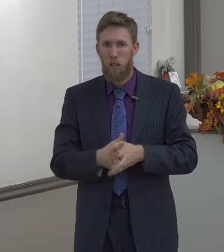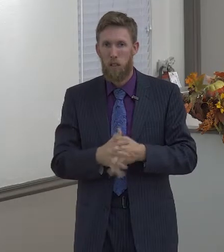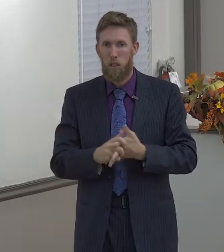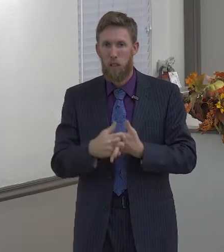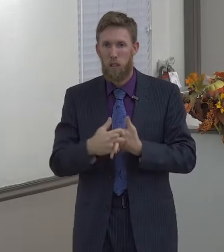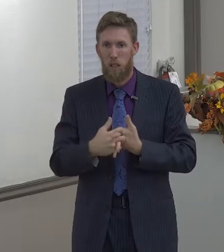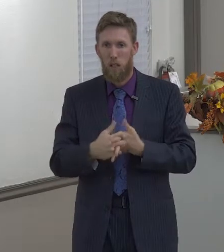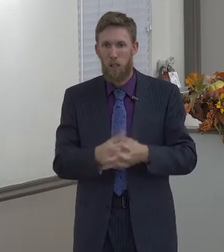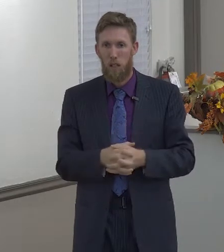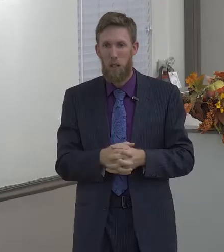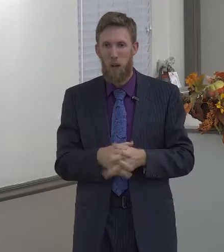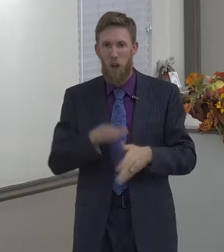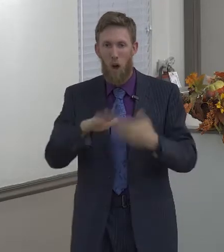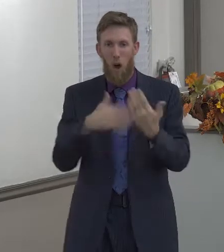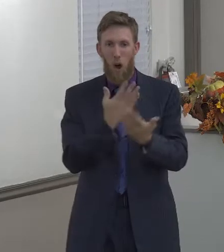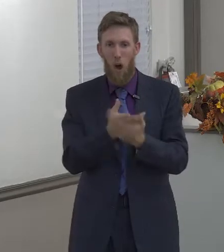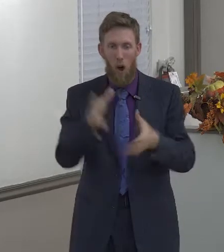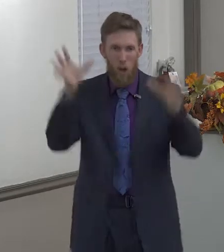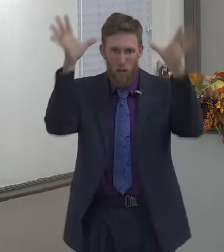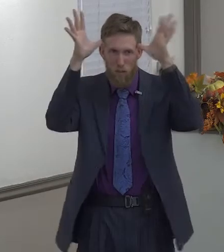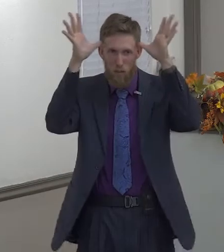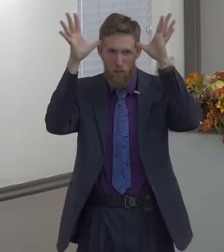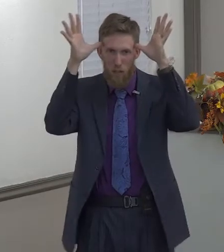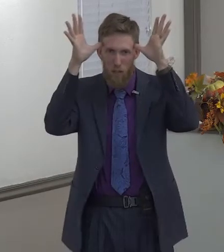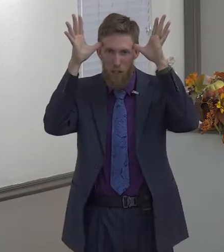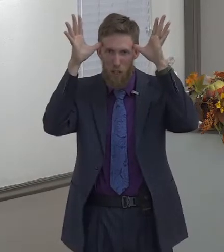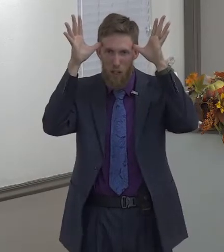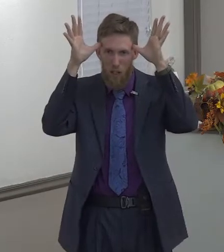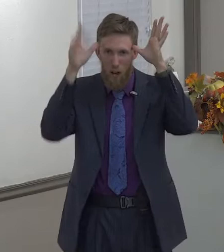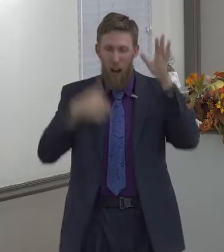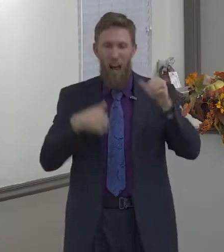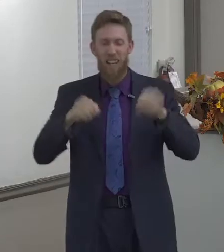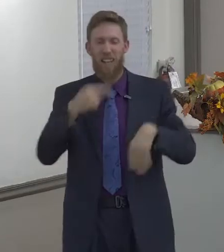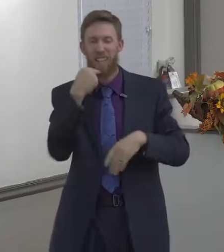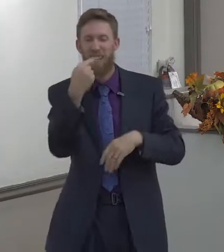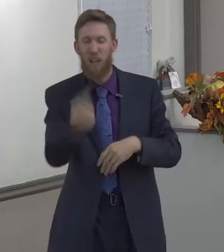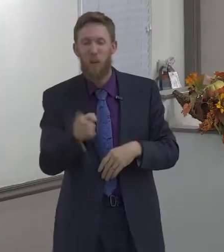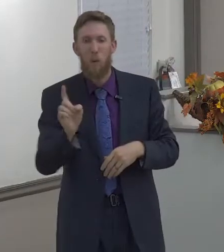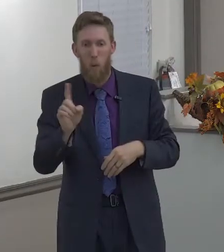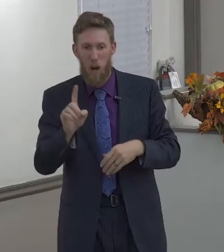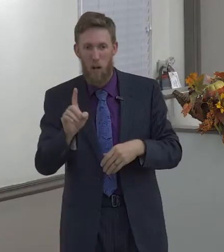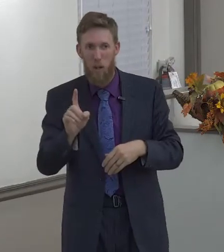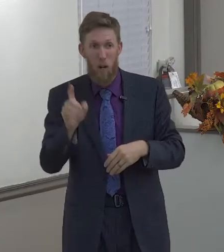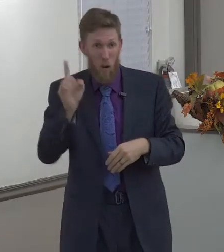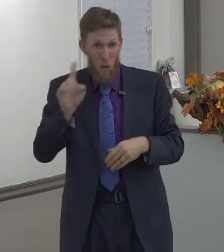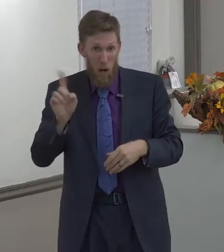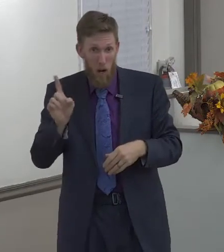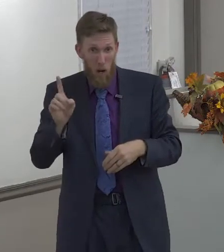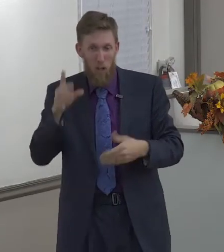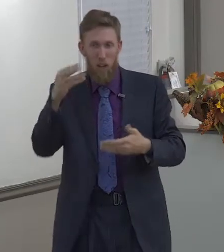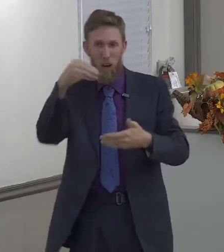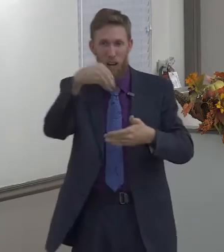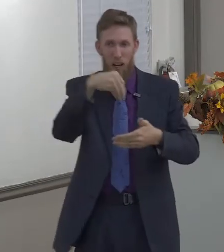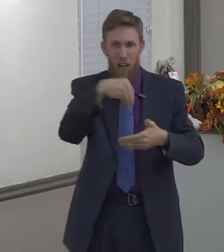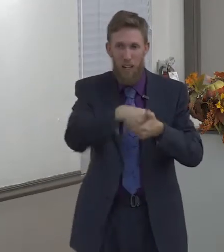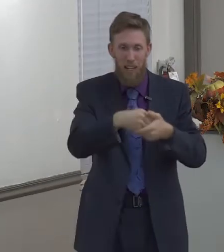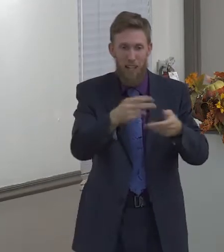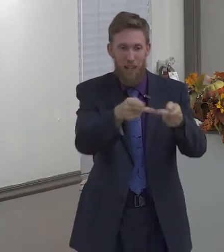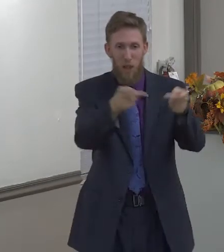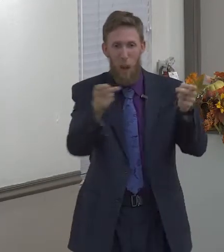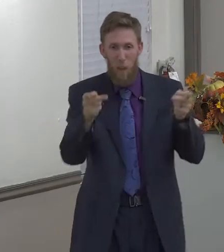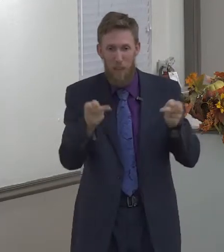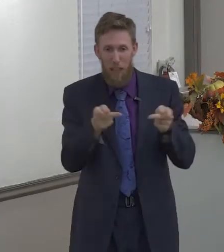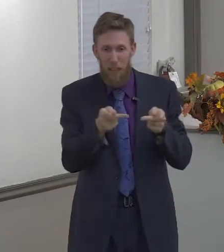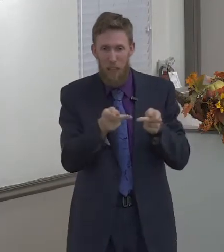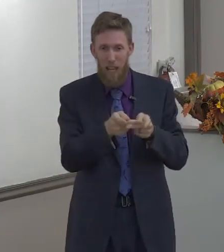there. Neil, am I right? They know where to find private property. You say, what's the point? The point is, you know who the